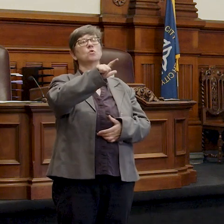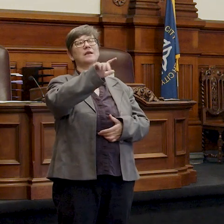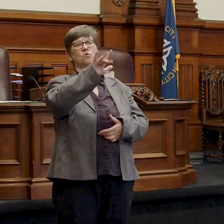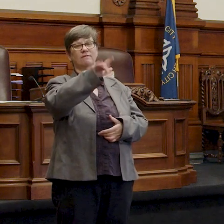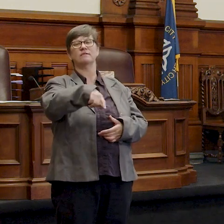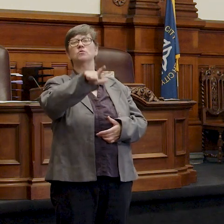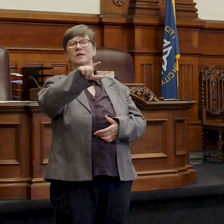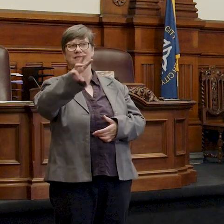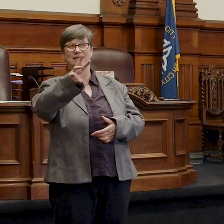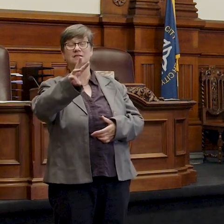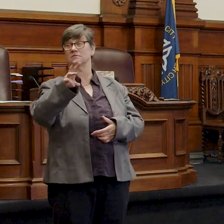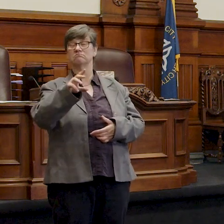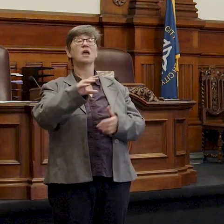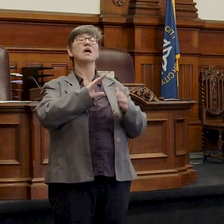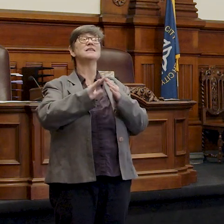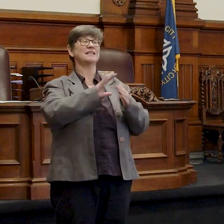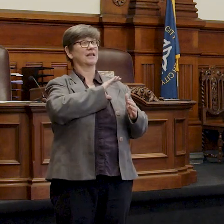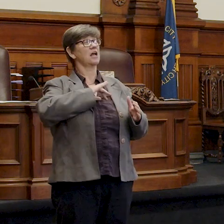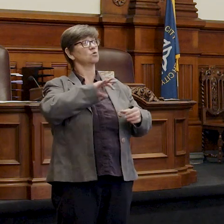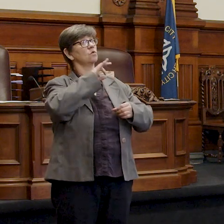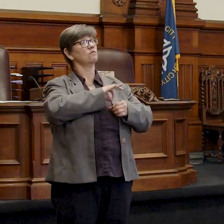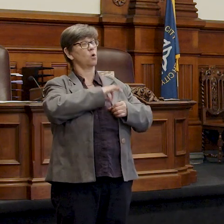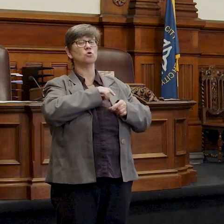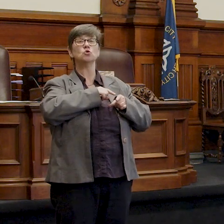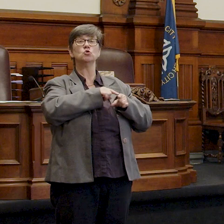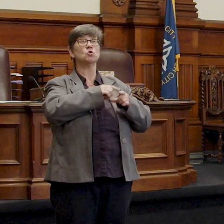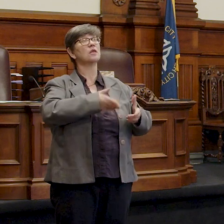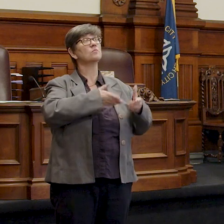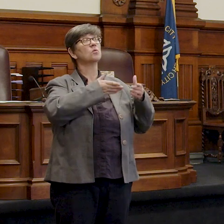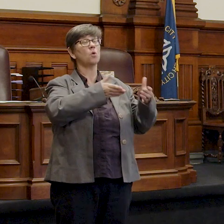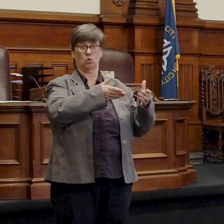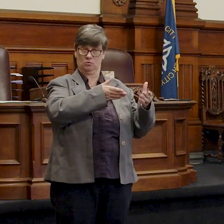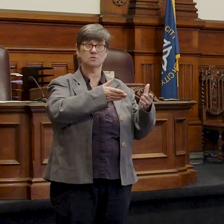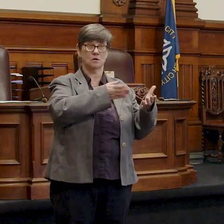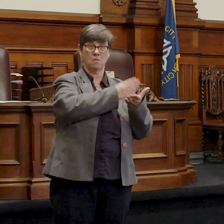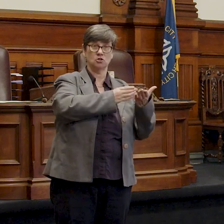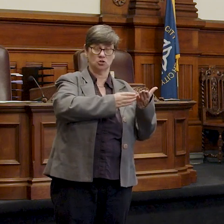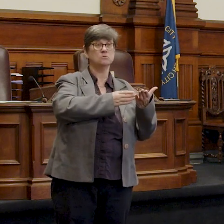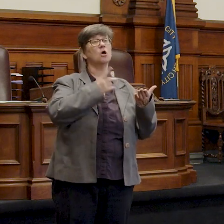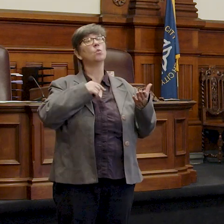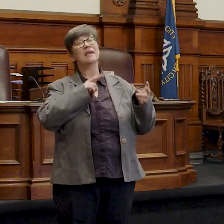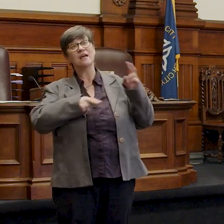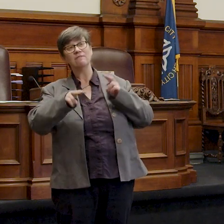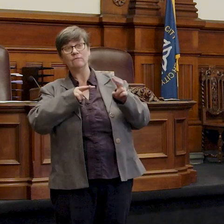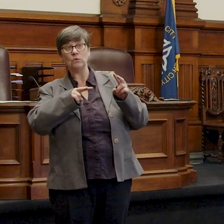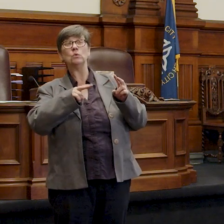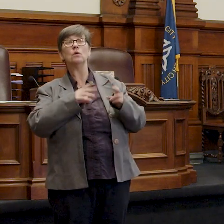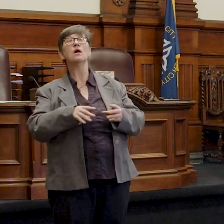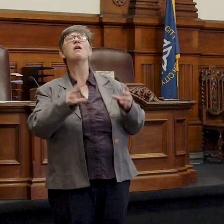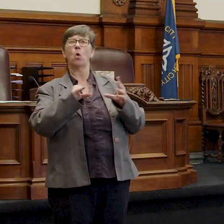meeting. The hearings and the June Council meeting can be viewed on WXXI and streamed